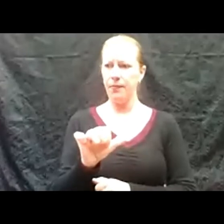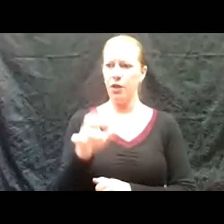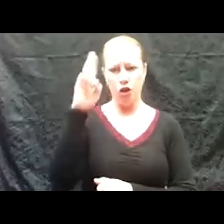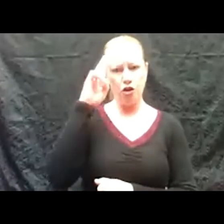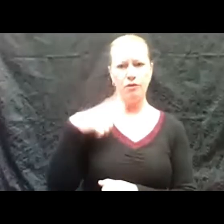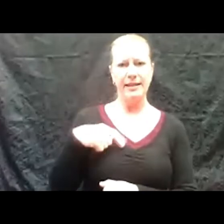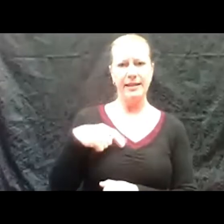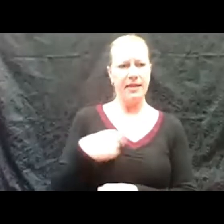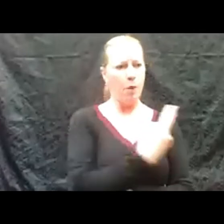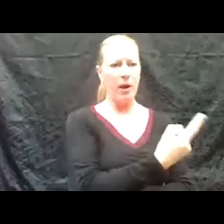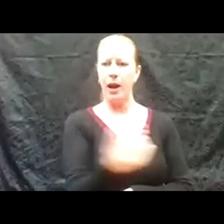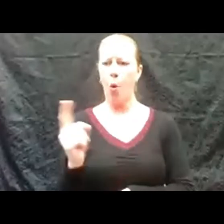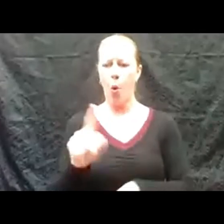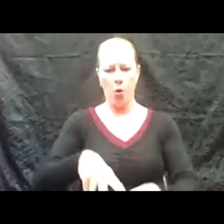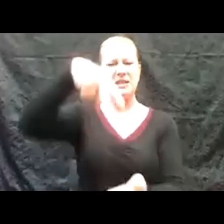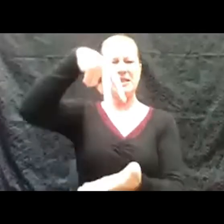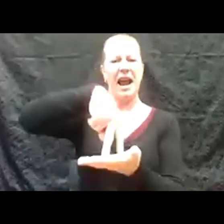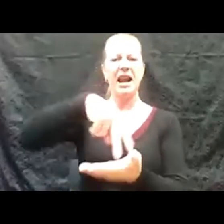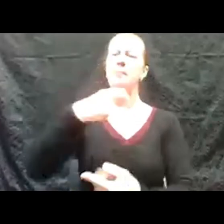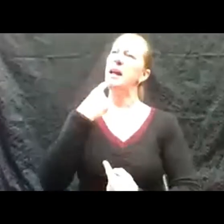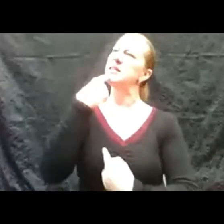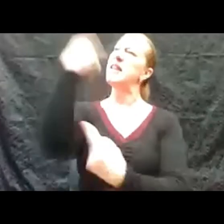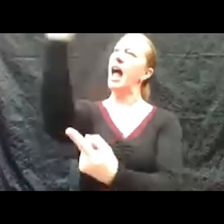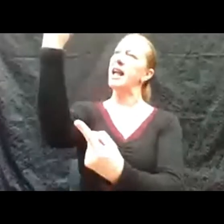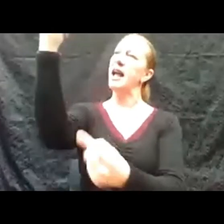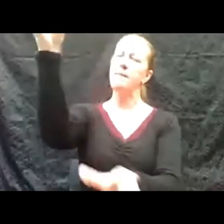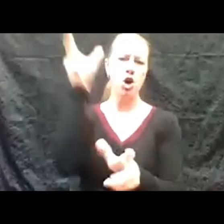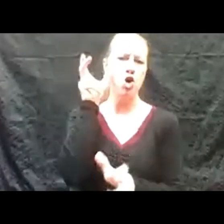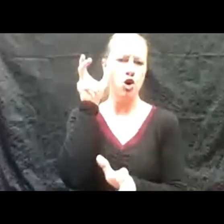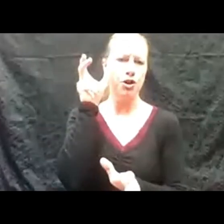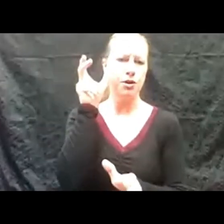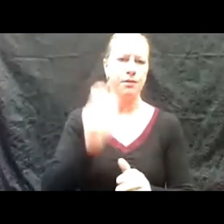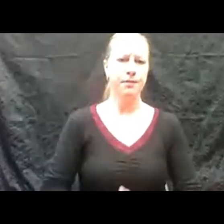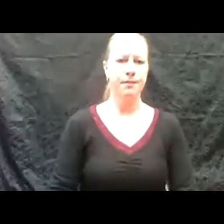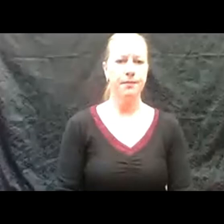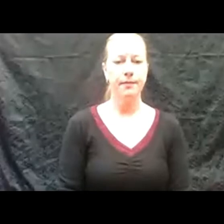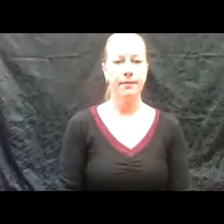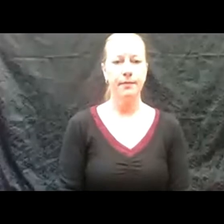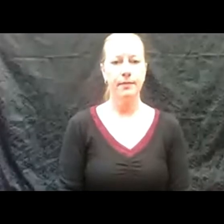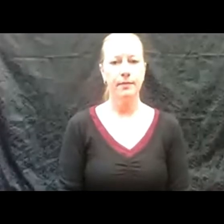can stand up and say something and be heard.